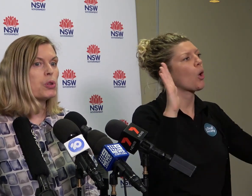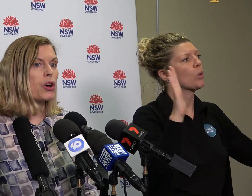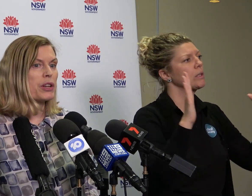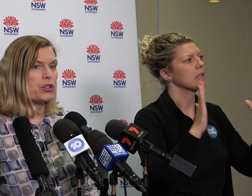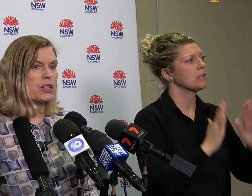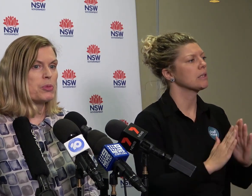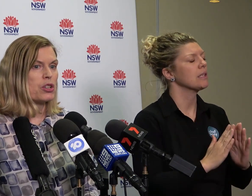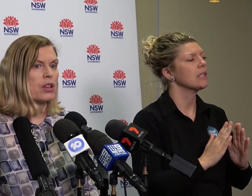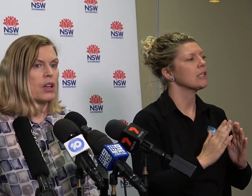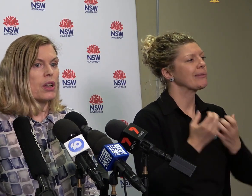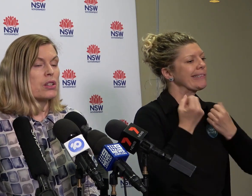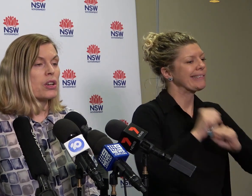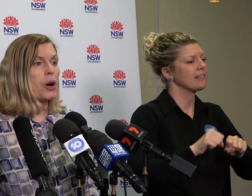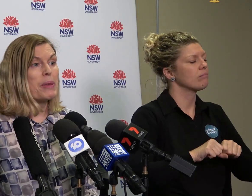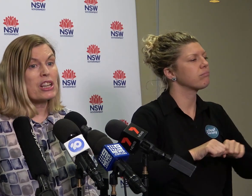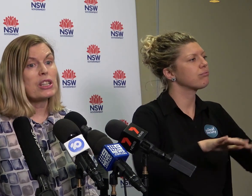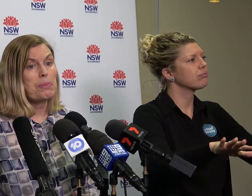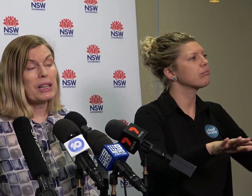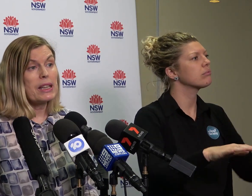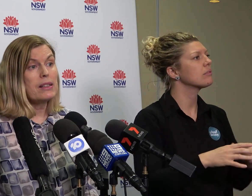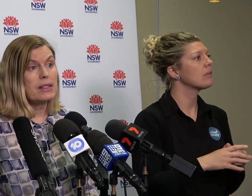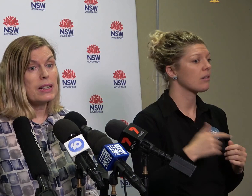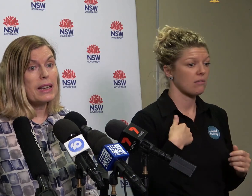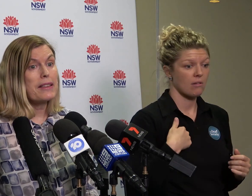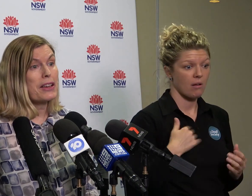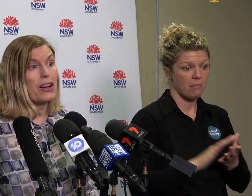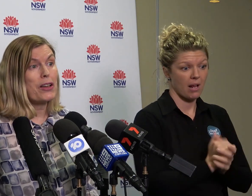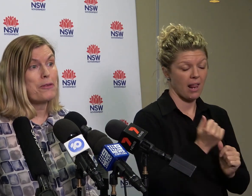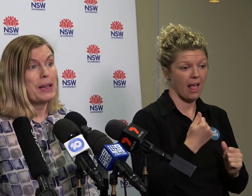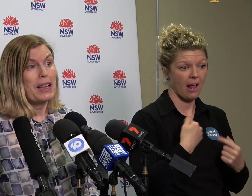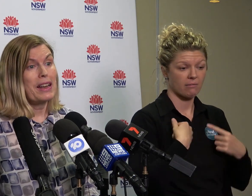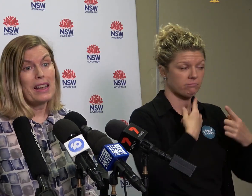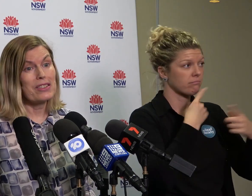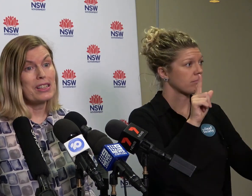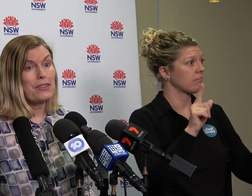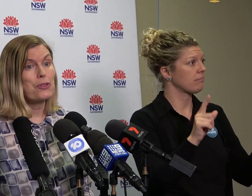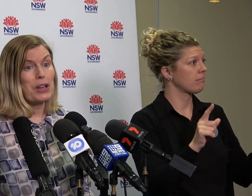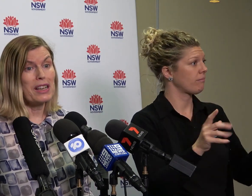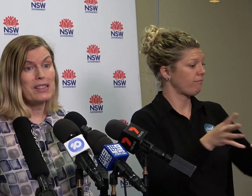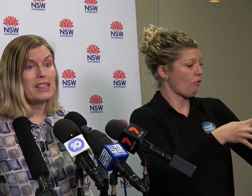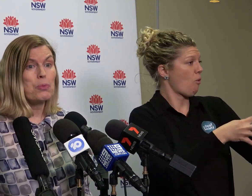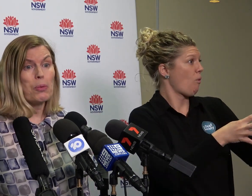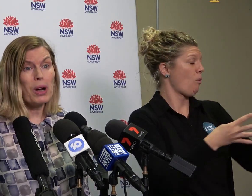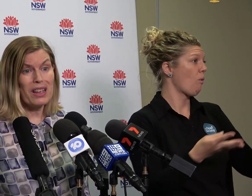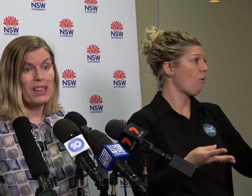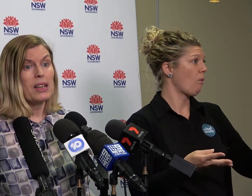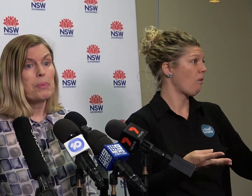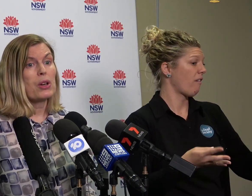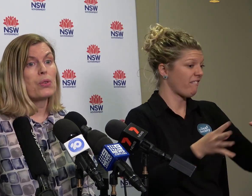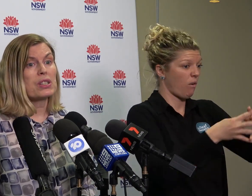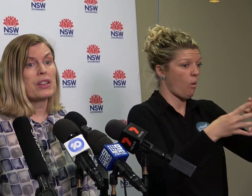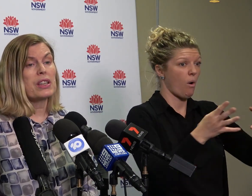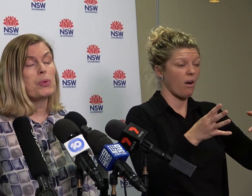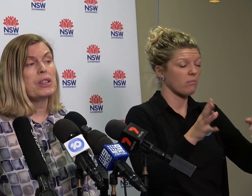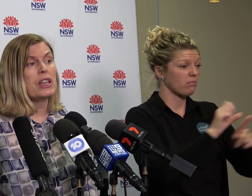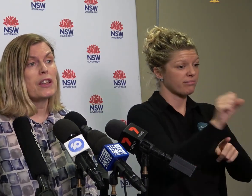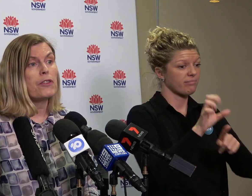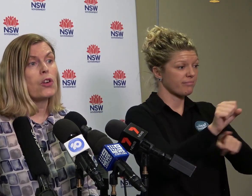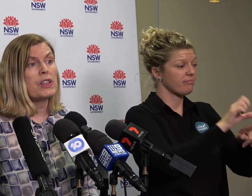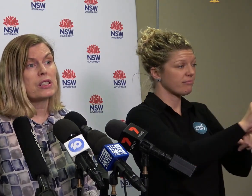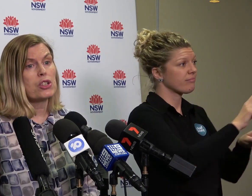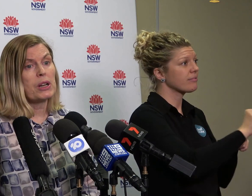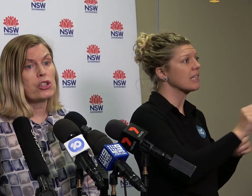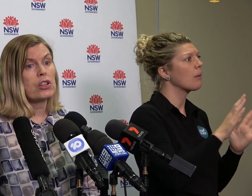any ongoing transmission. So I'm actually pleased today that I'm announcing the 4 cases in one way, because I think with